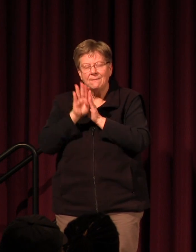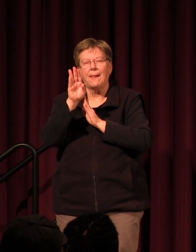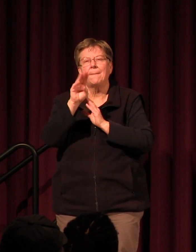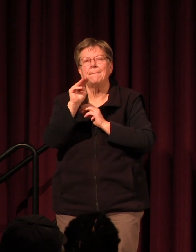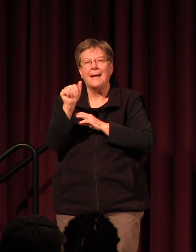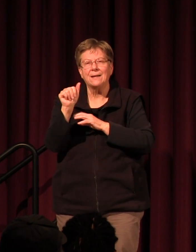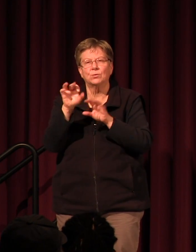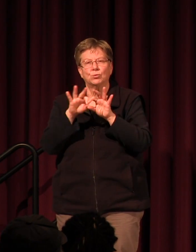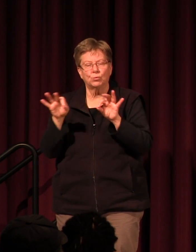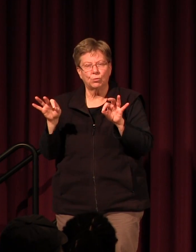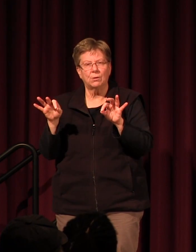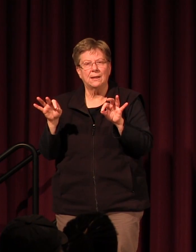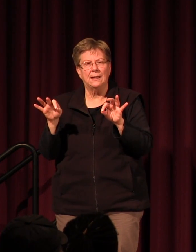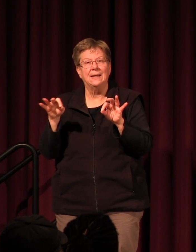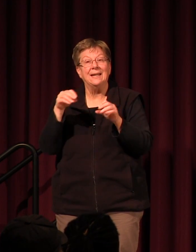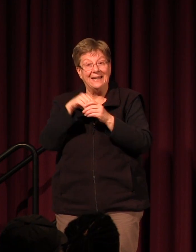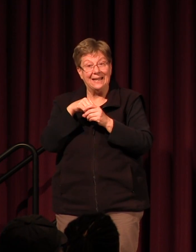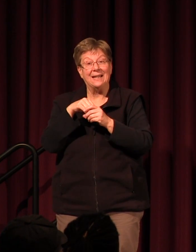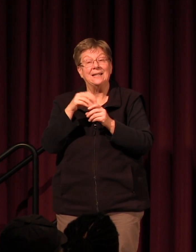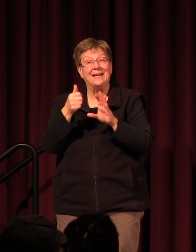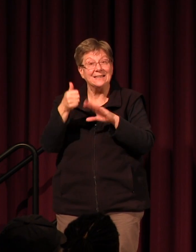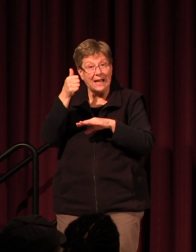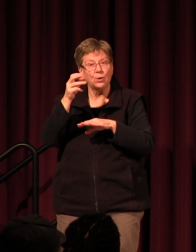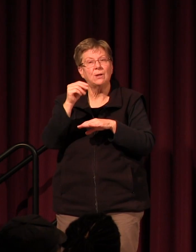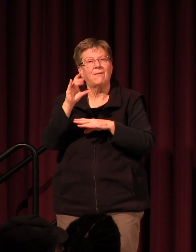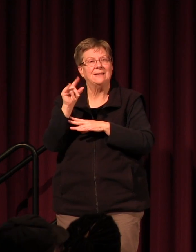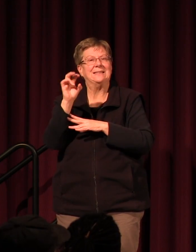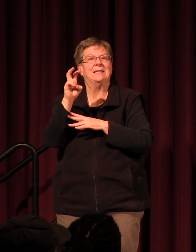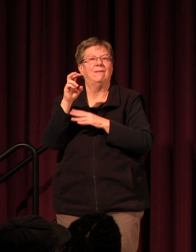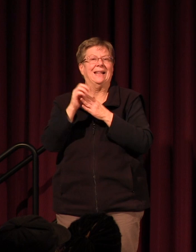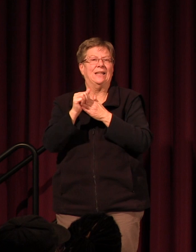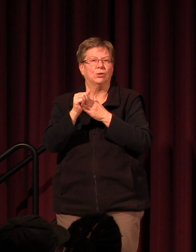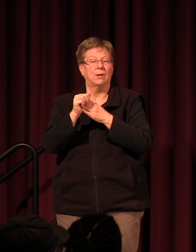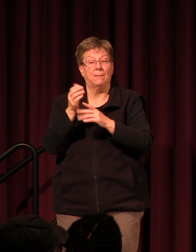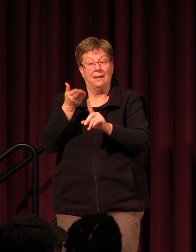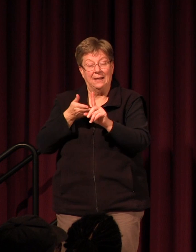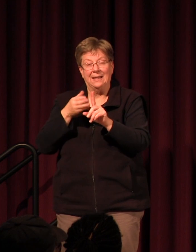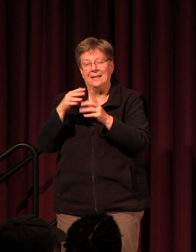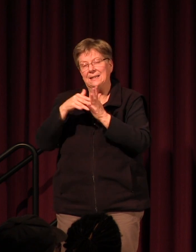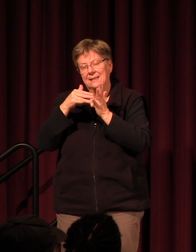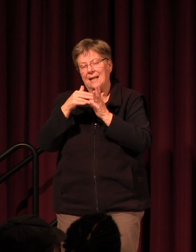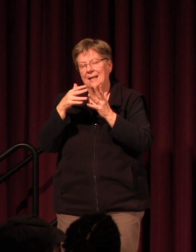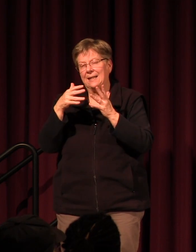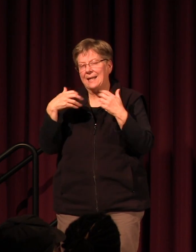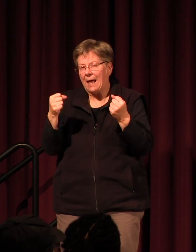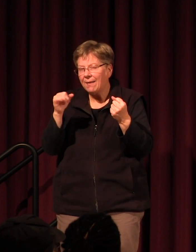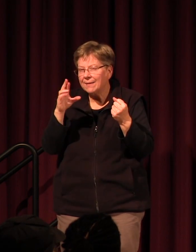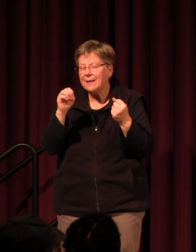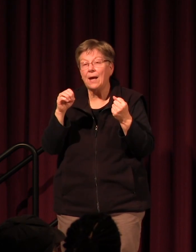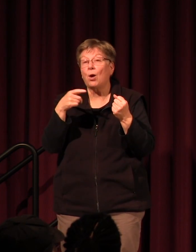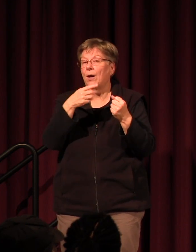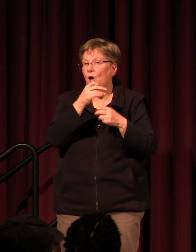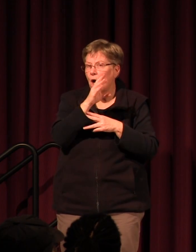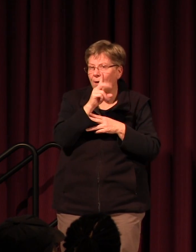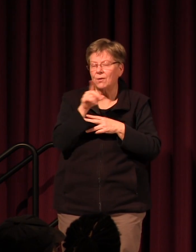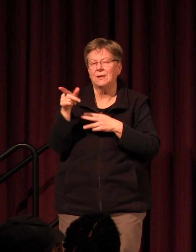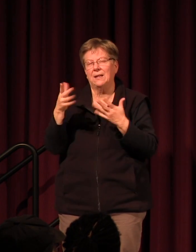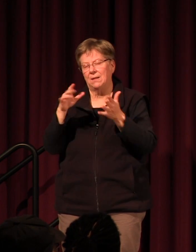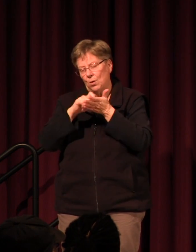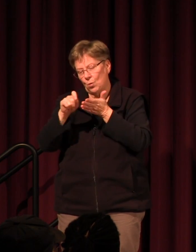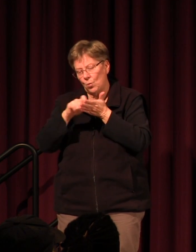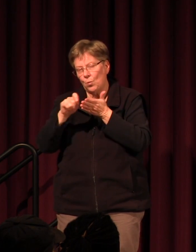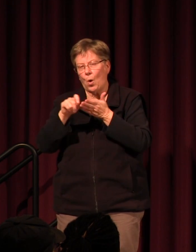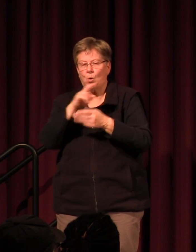degree in executive and civic leadership. James has studied healthcare policy at Harvard, is the author of the